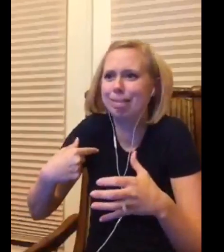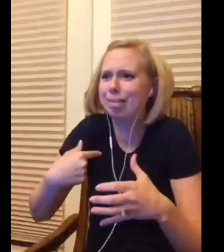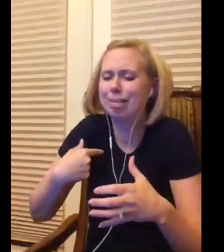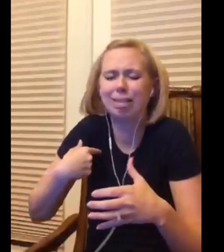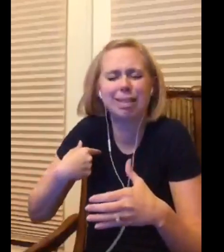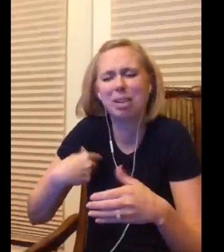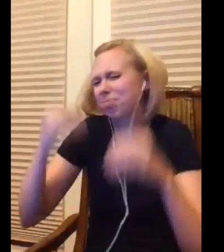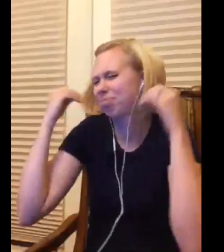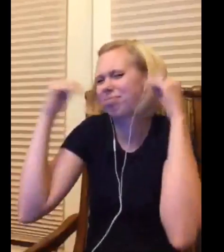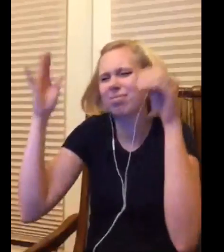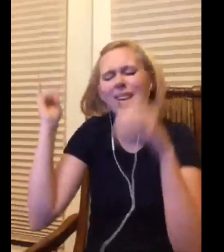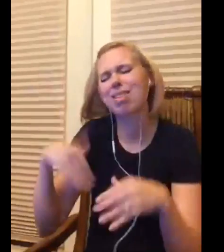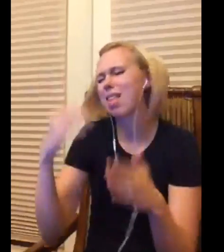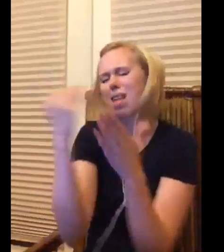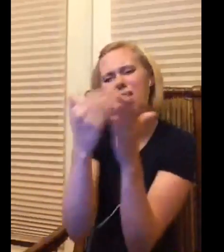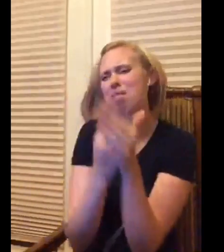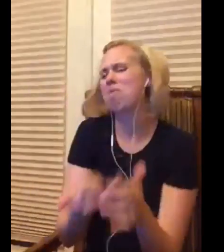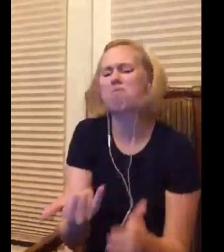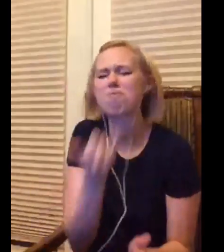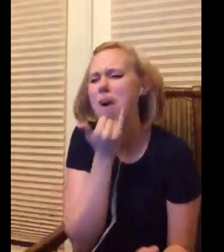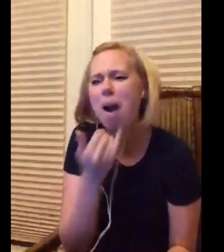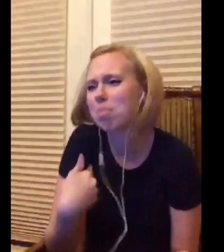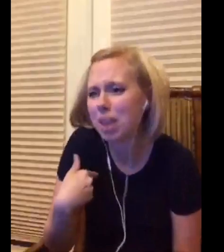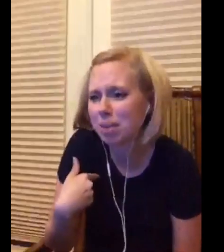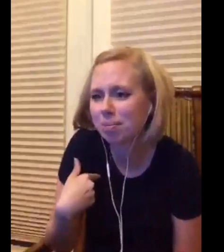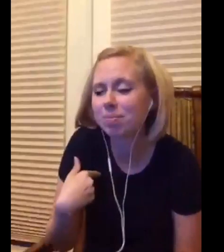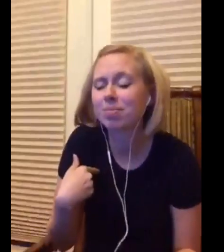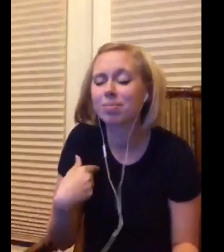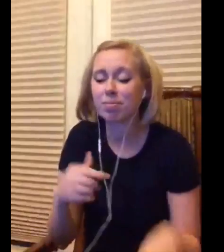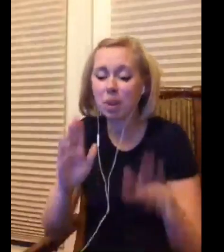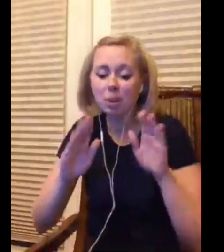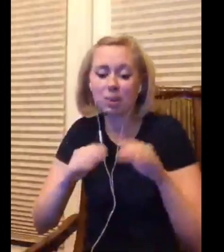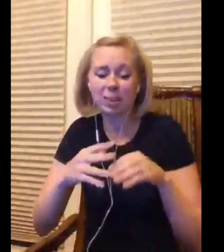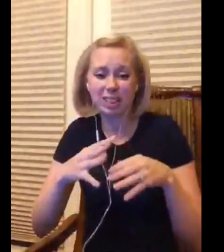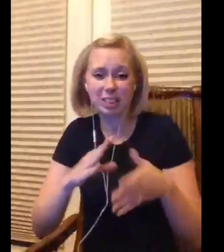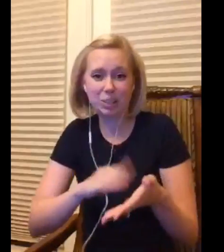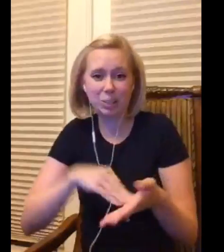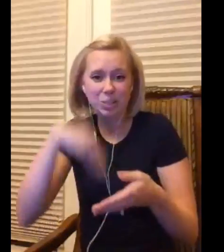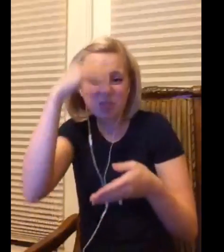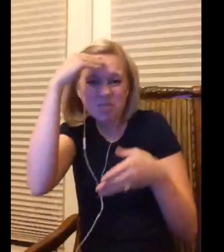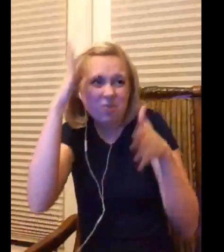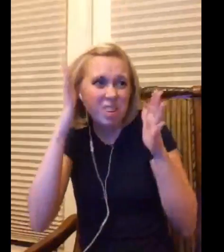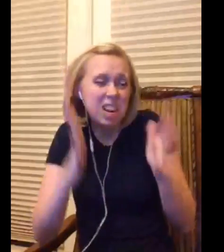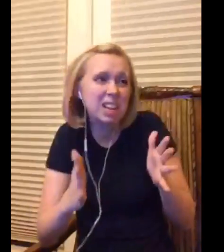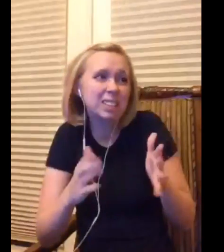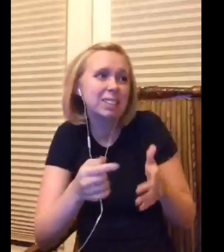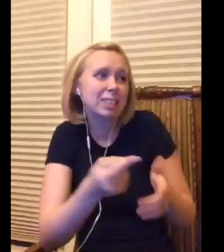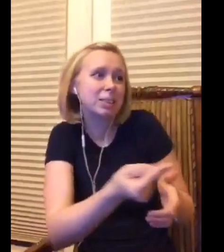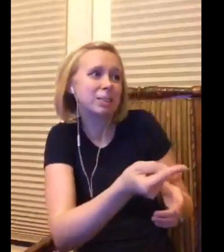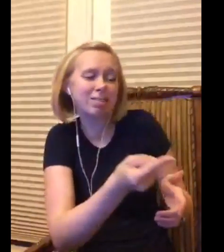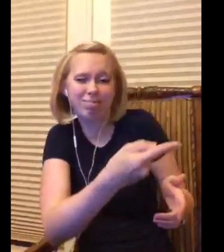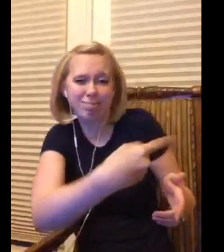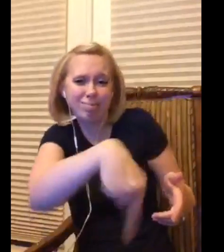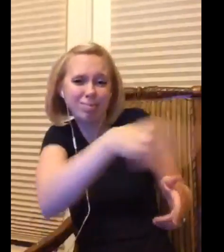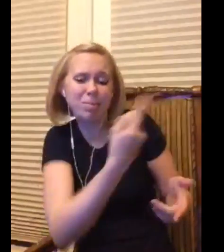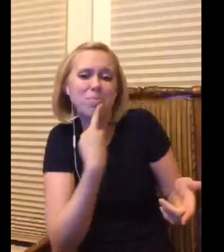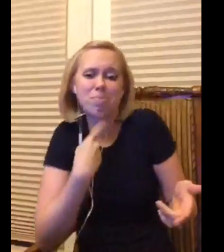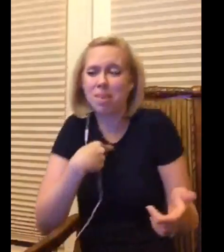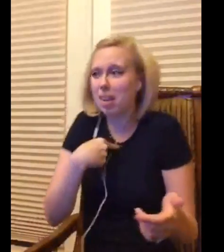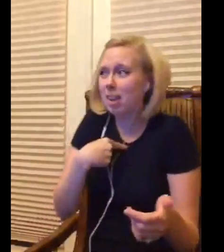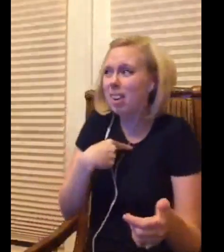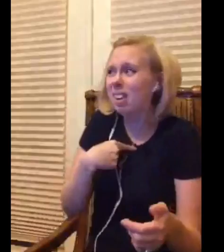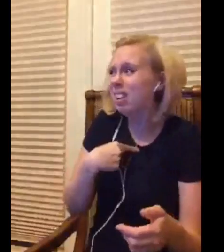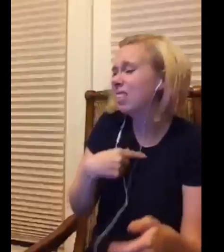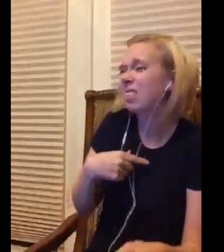I have had classes that were so low, so academically deficient that I cried. I